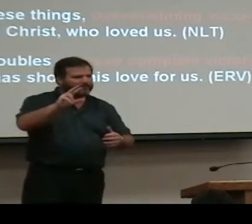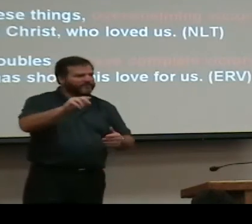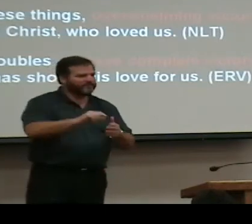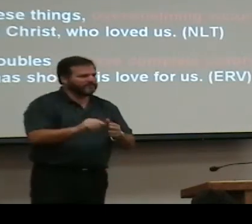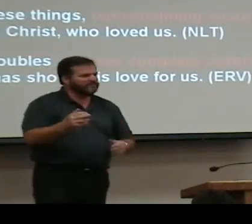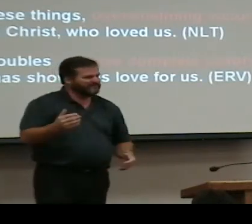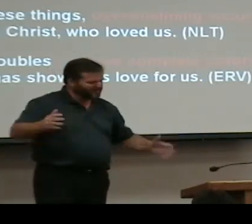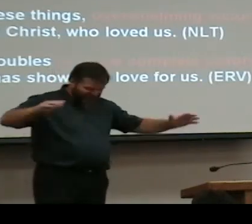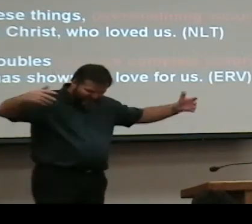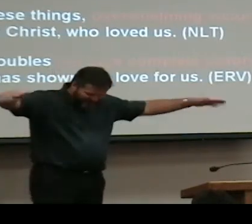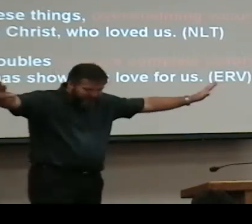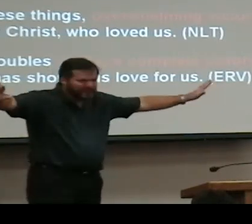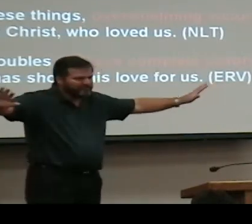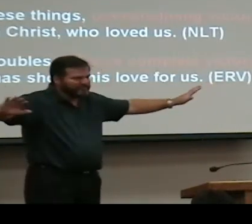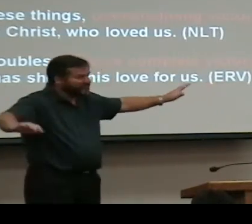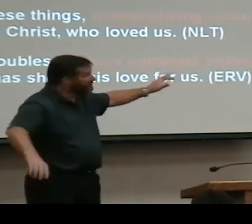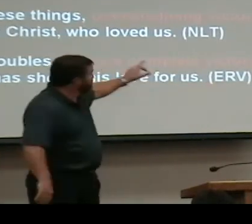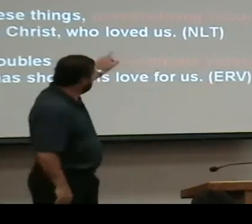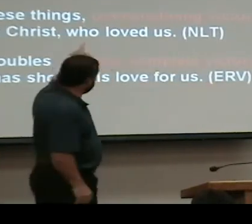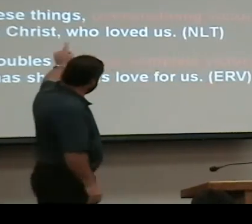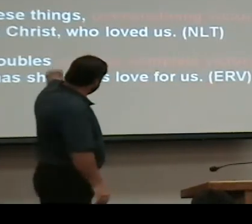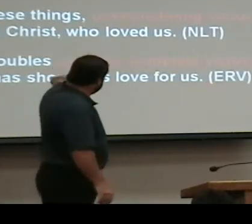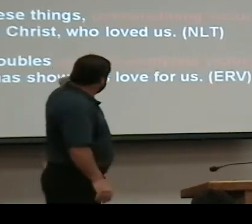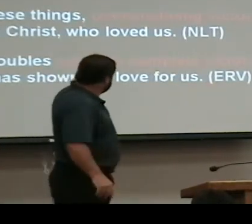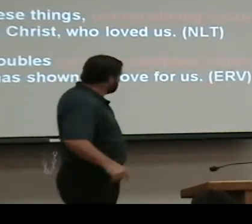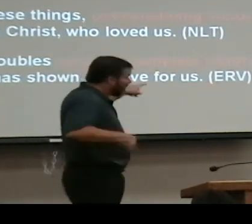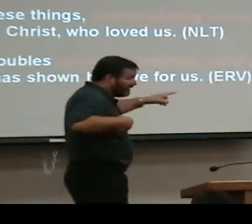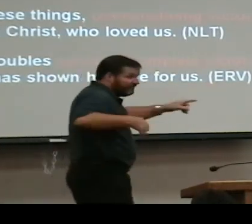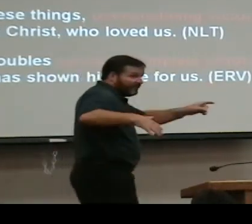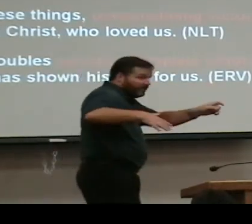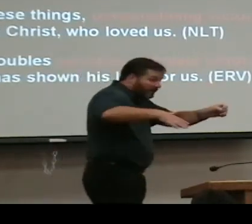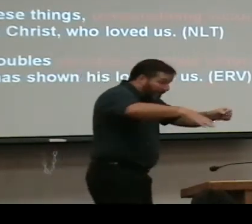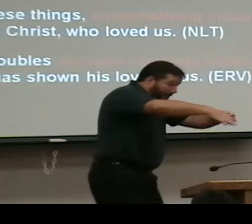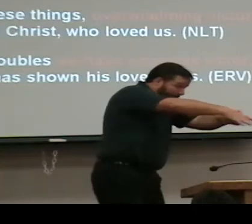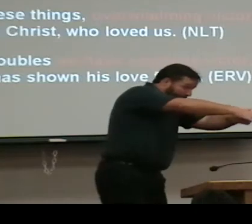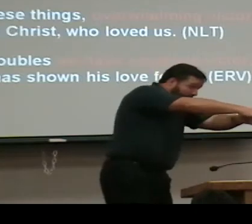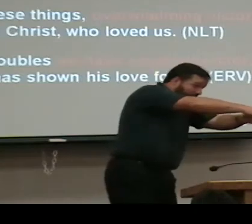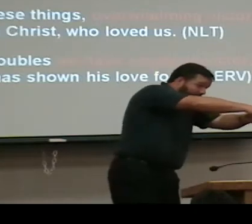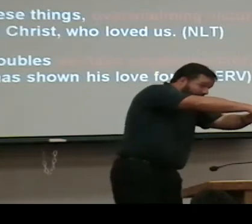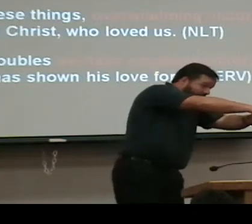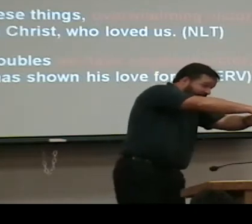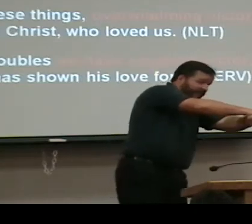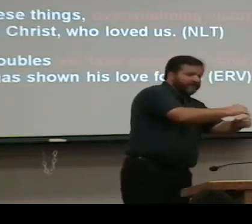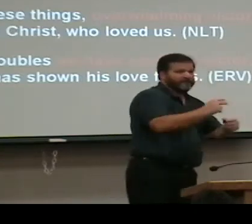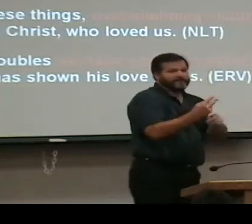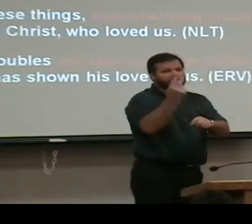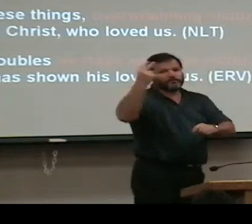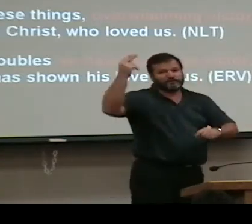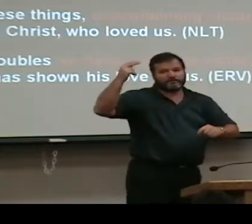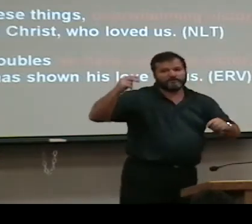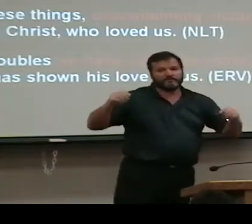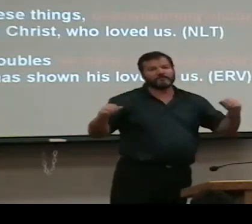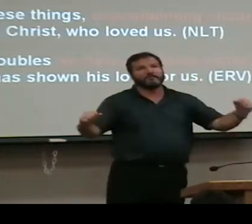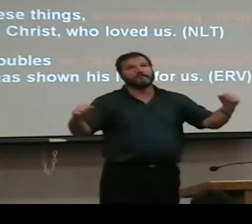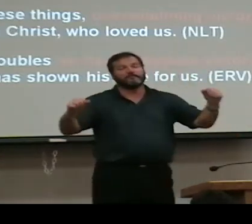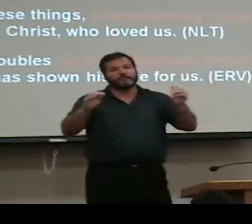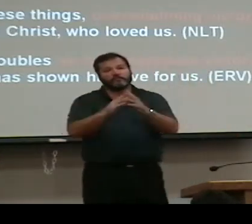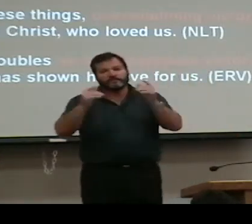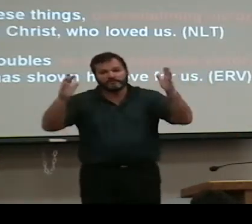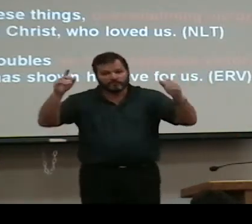to be a victory. We're going to keep going. Okay. This one. We have a complete victory. That's what